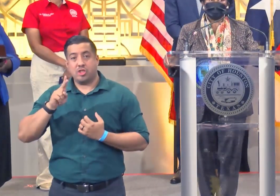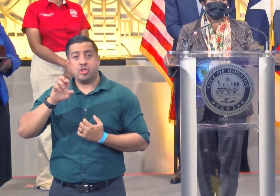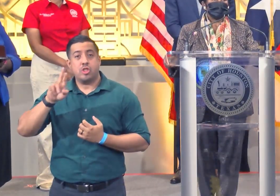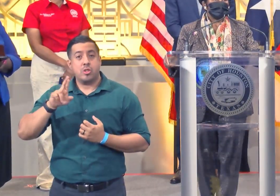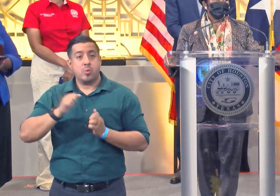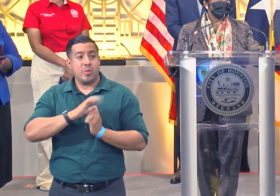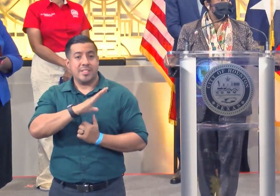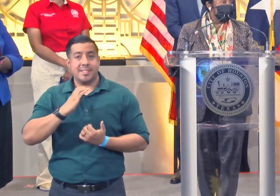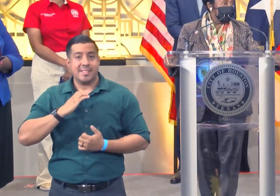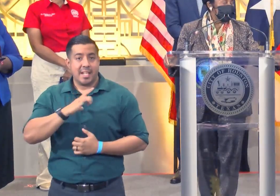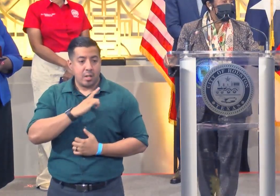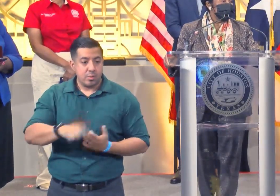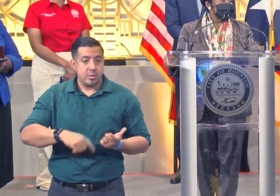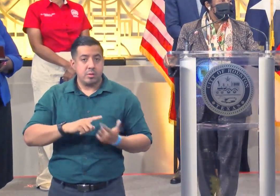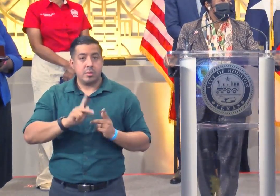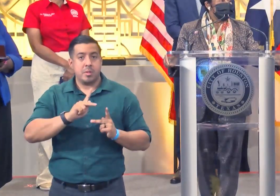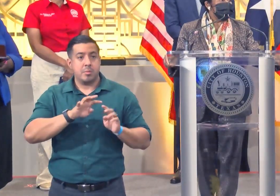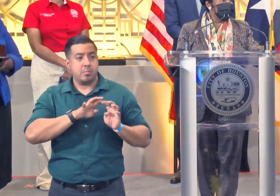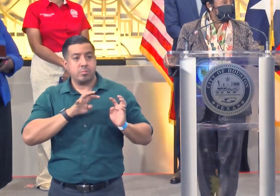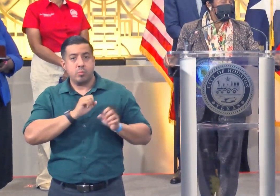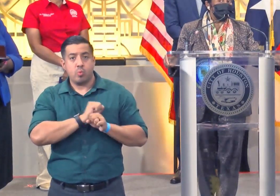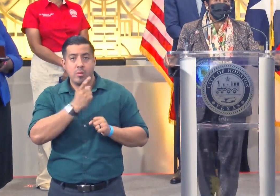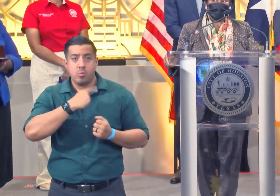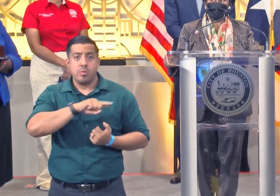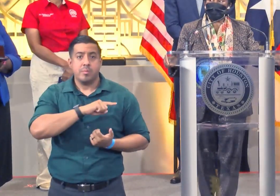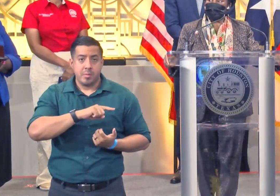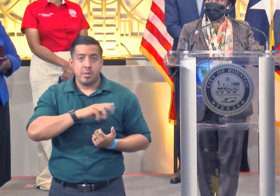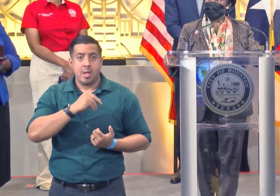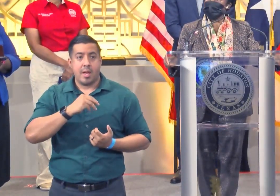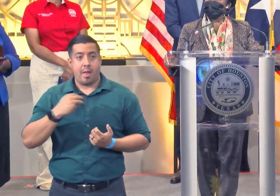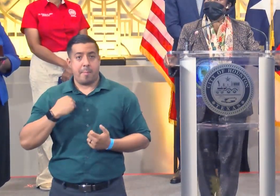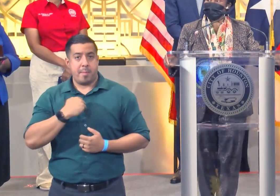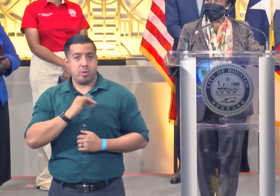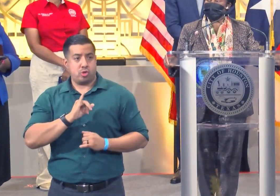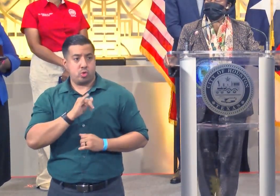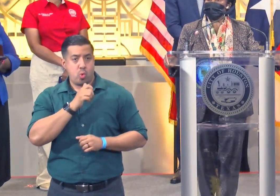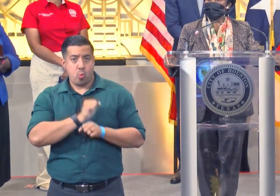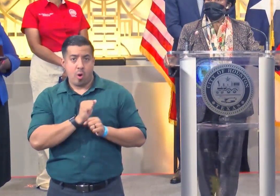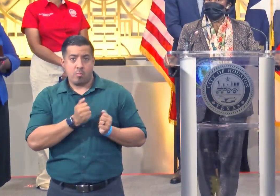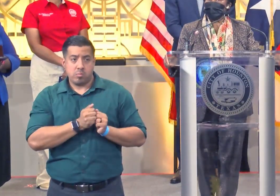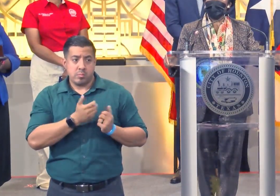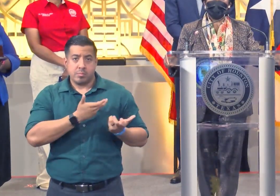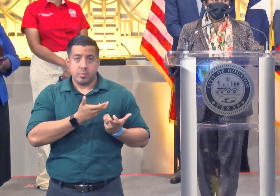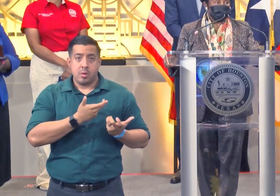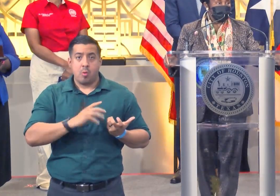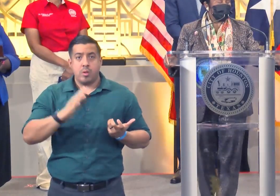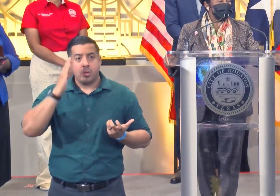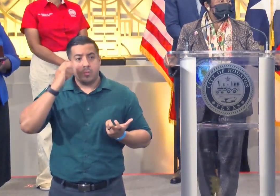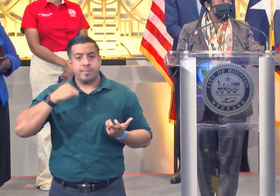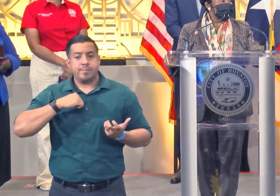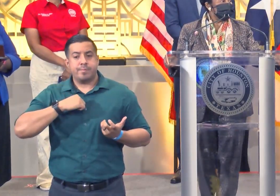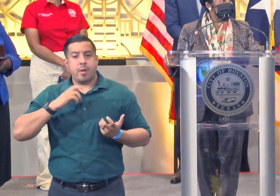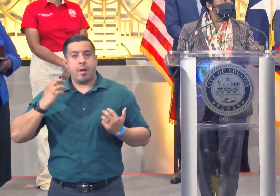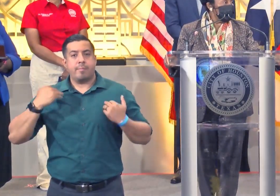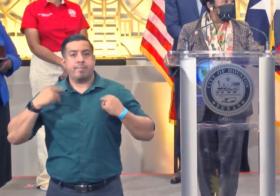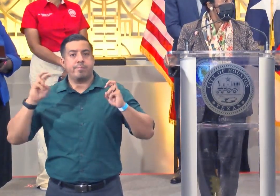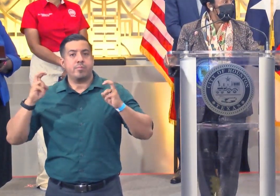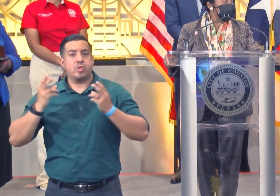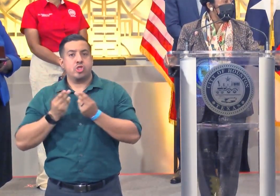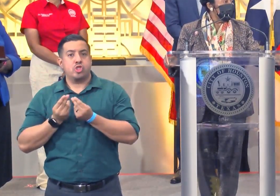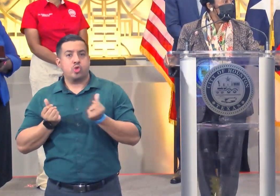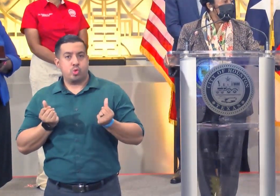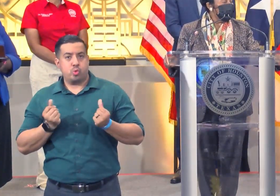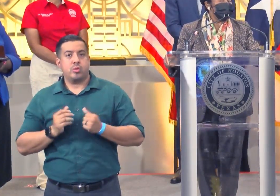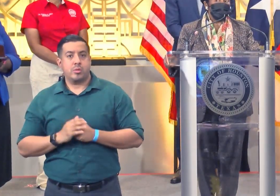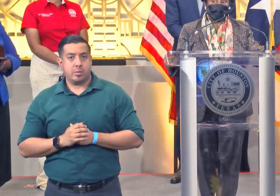council, his cabinet, that also never says no, but always says, I have a solution. Just wait a